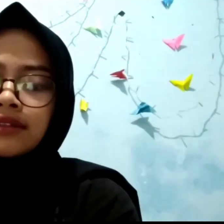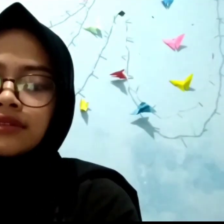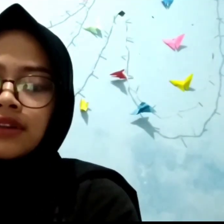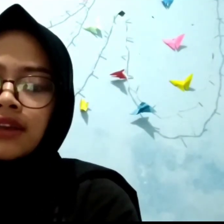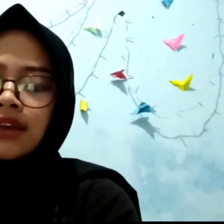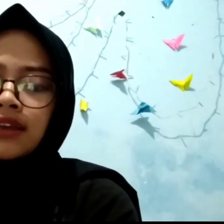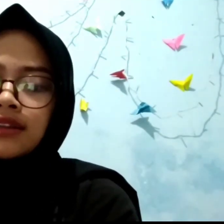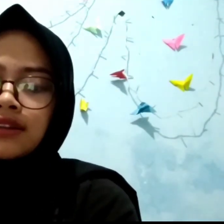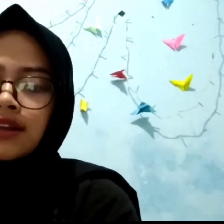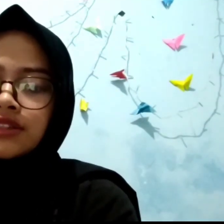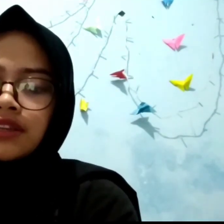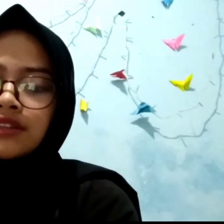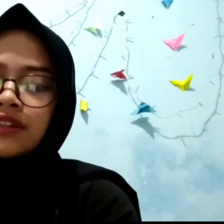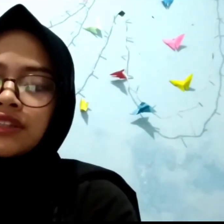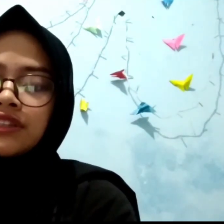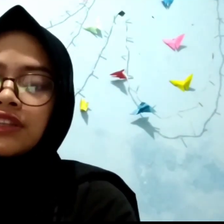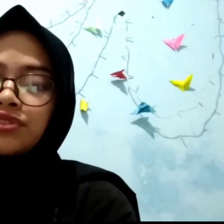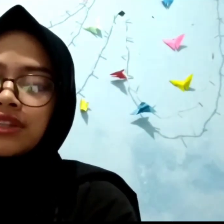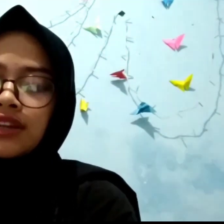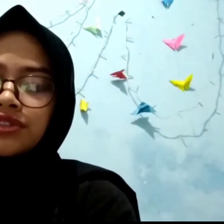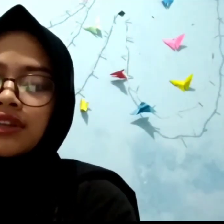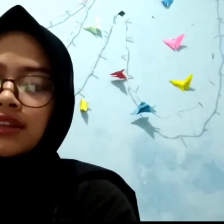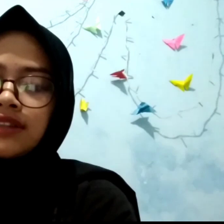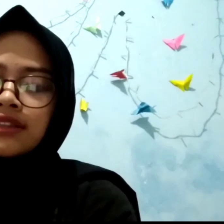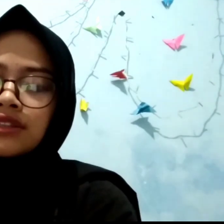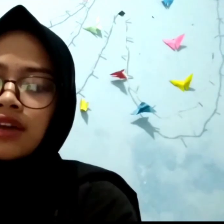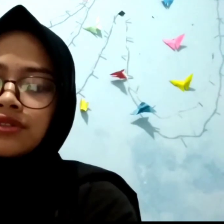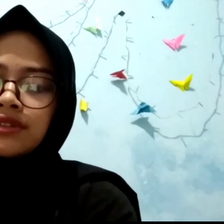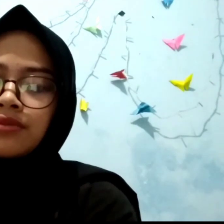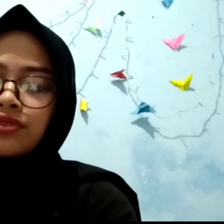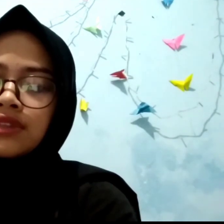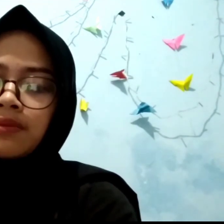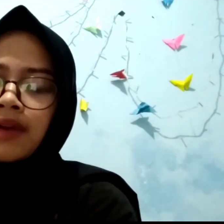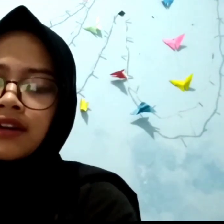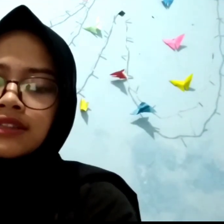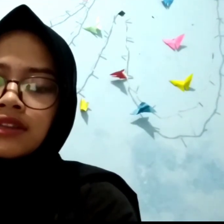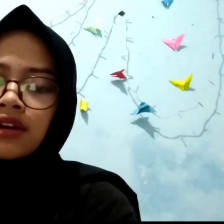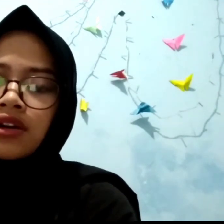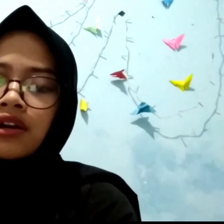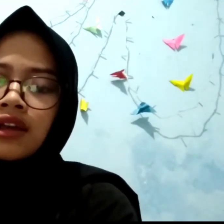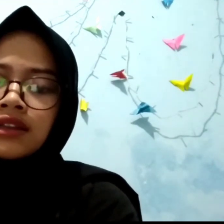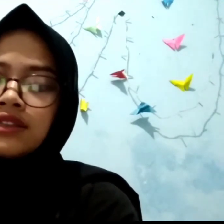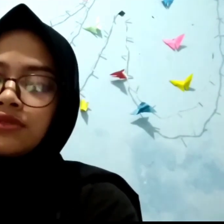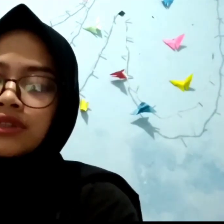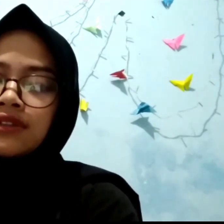and in the Institution National des Sourds Muets at Paris, this was the